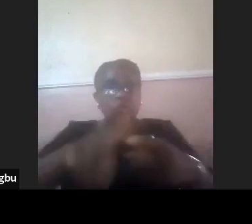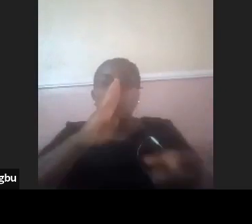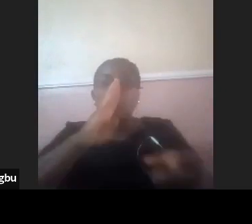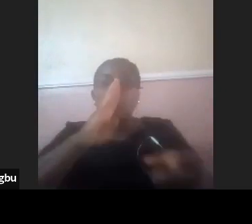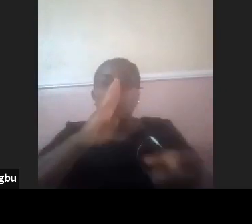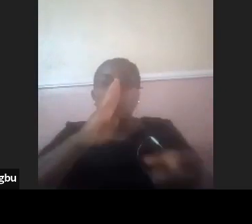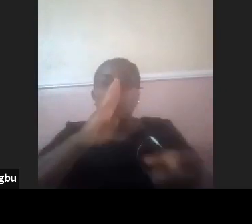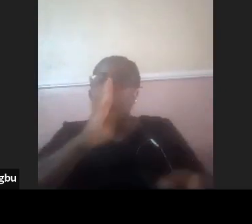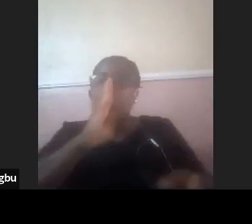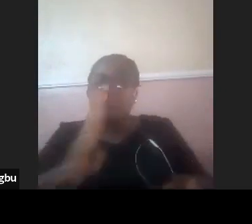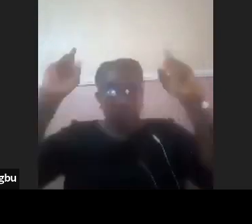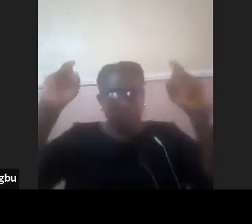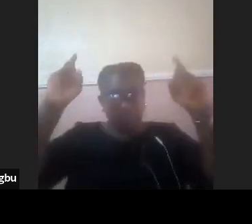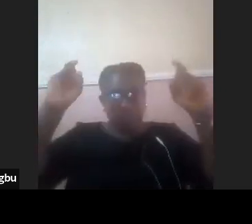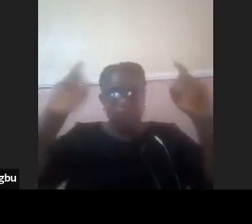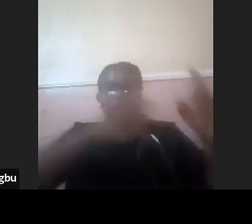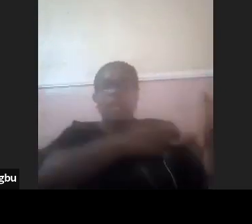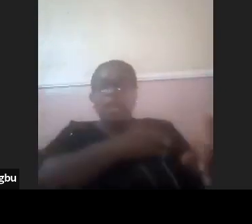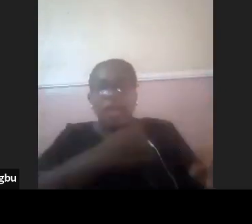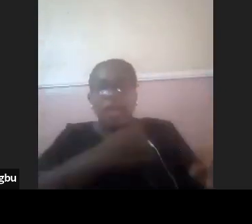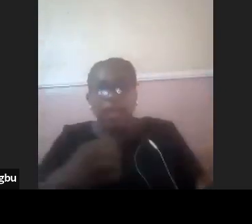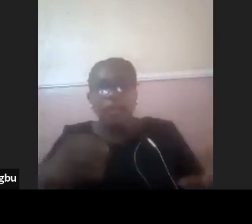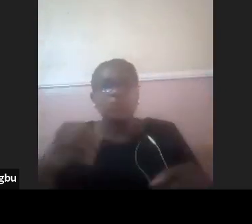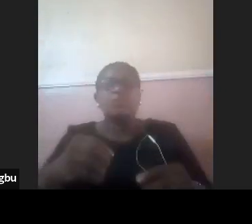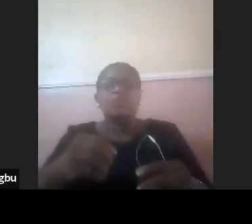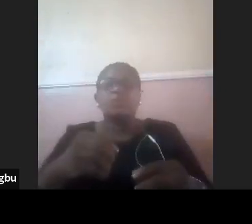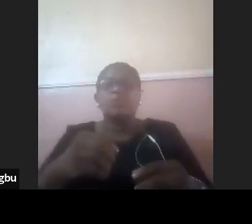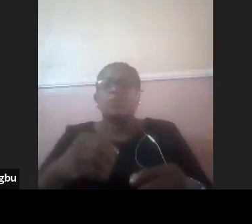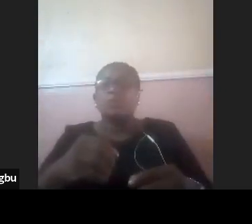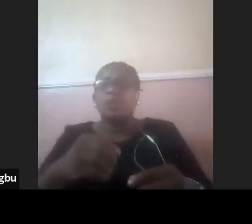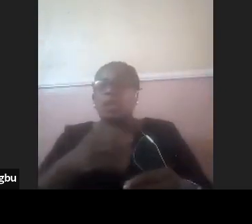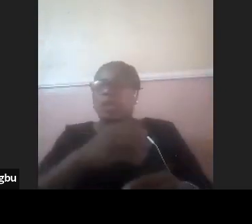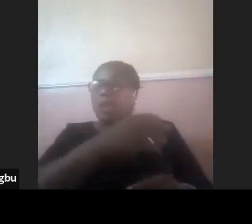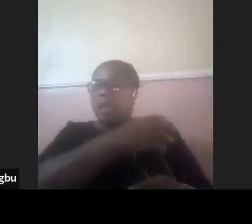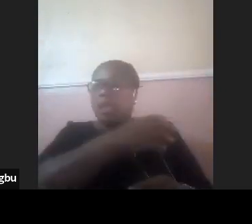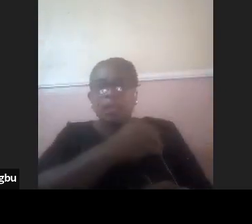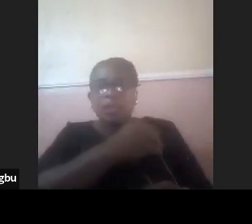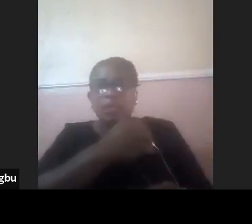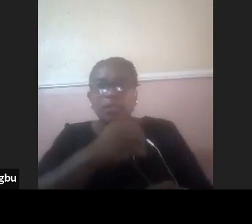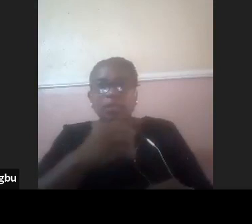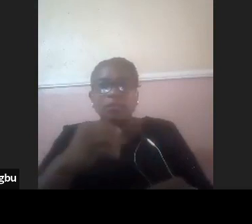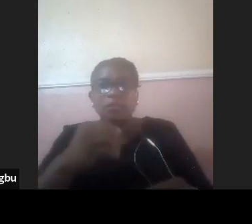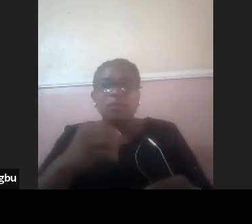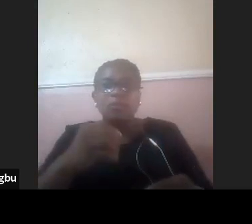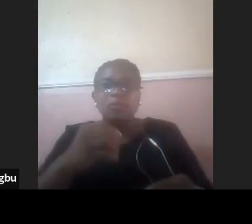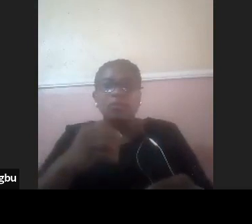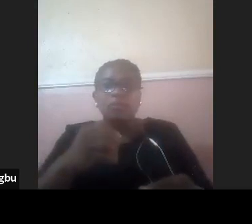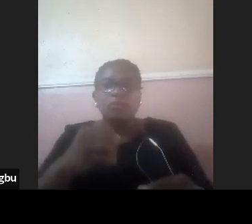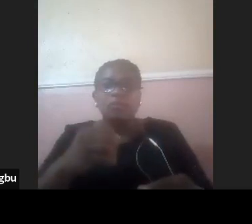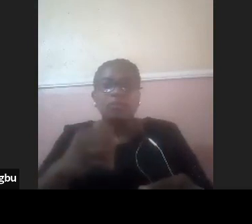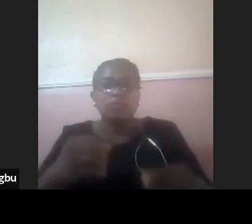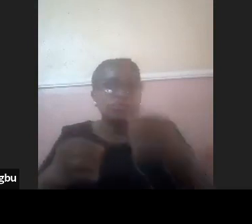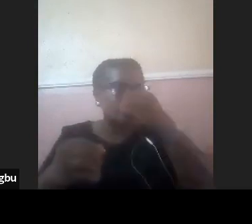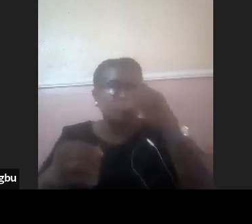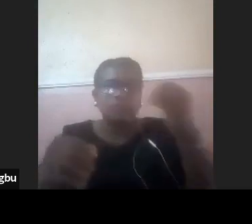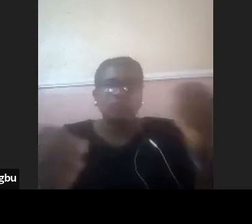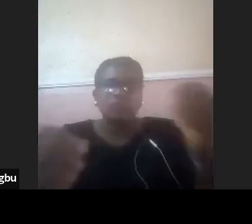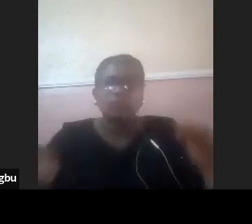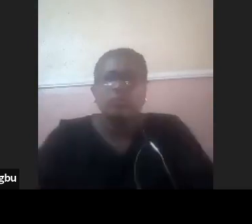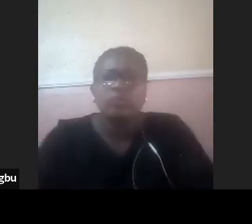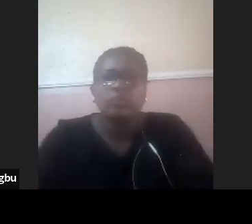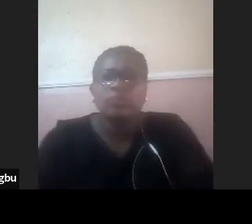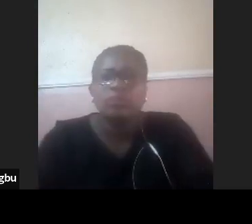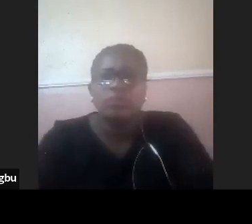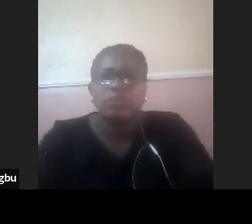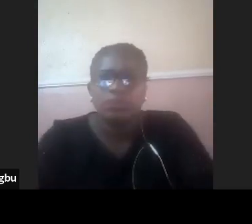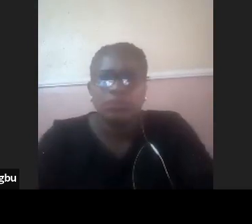timeline. That's what you expect to occur in your introductory statement. And this is in